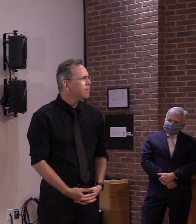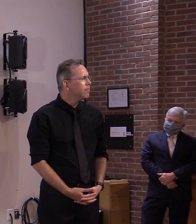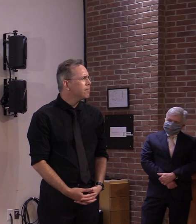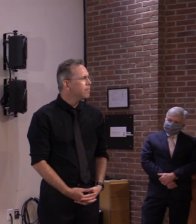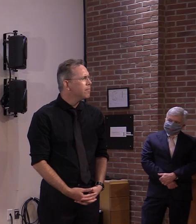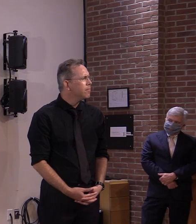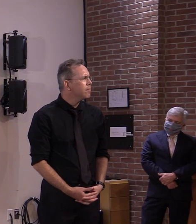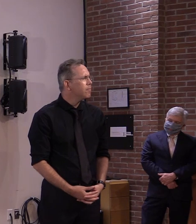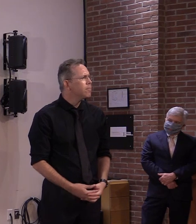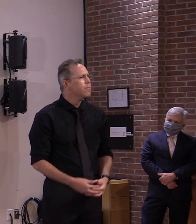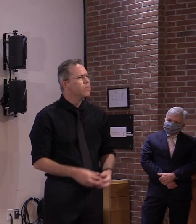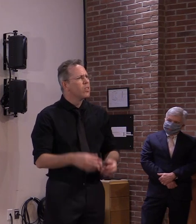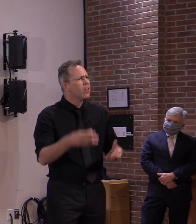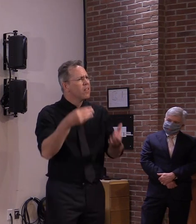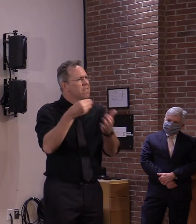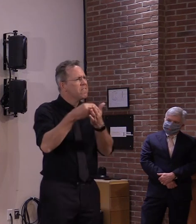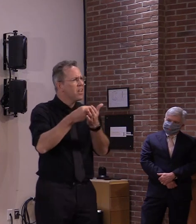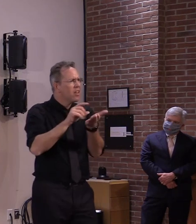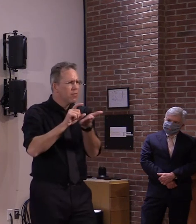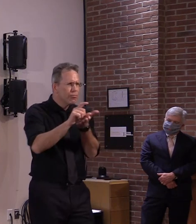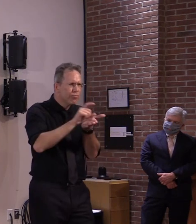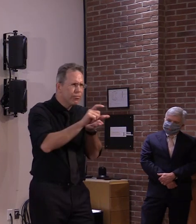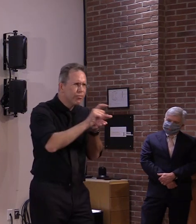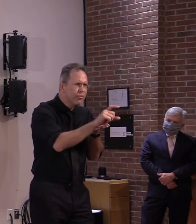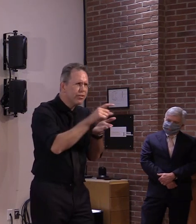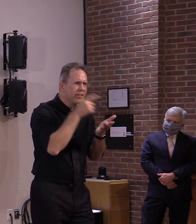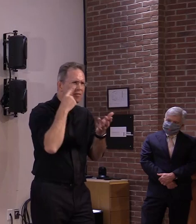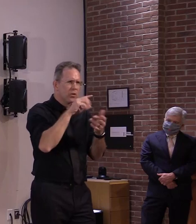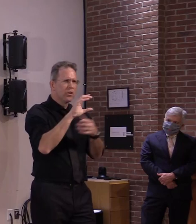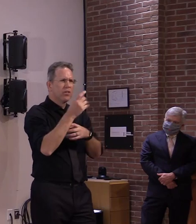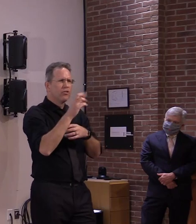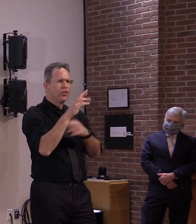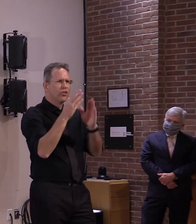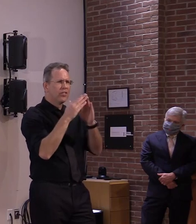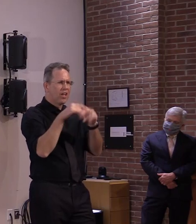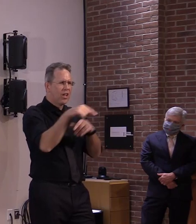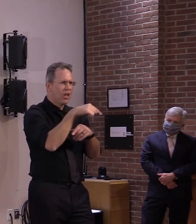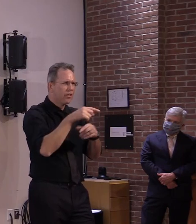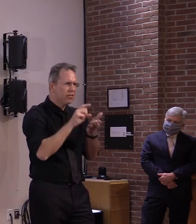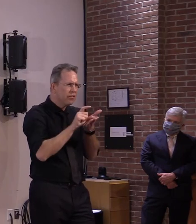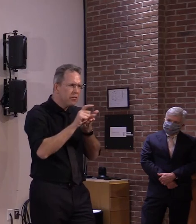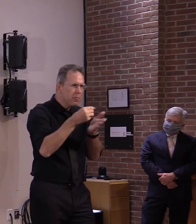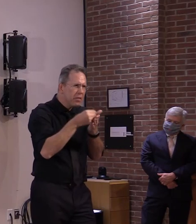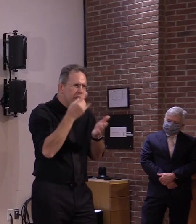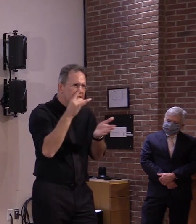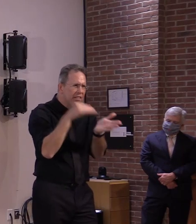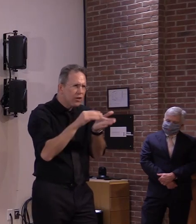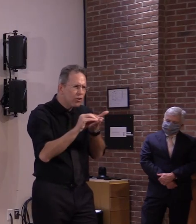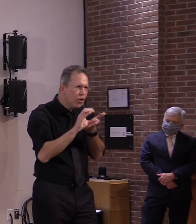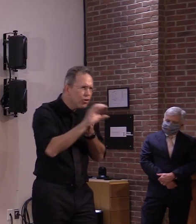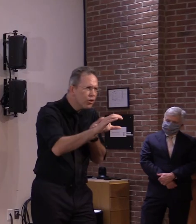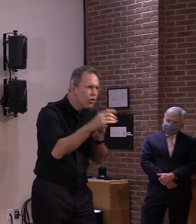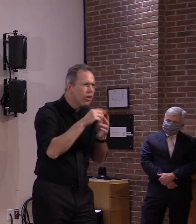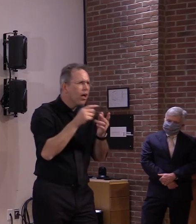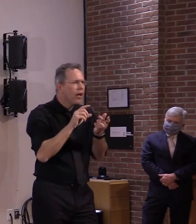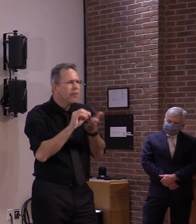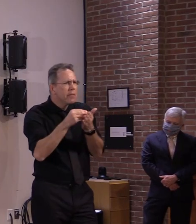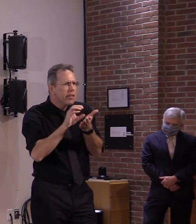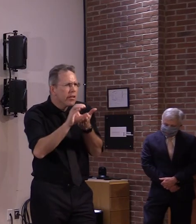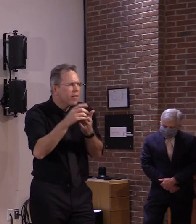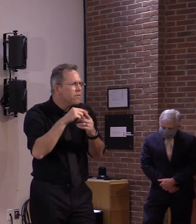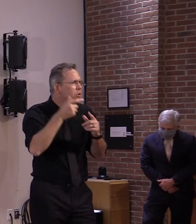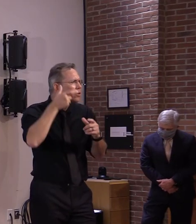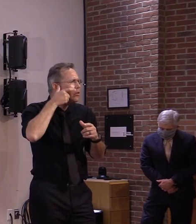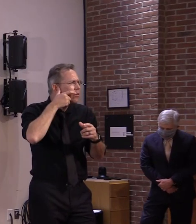small police departments to find other dispatching, and we're wondering how this will affect coordination among law enforcement agencies in